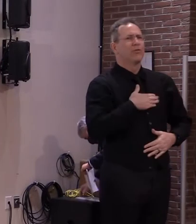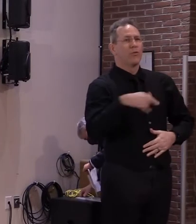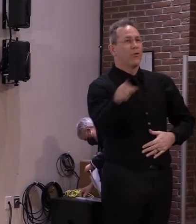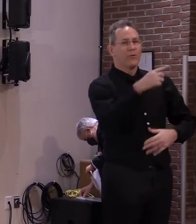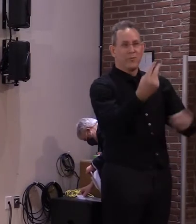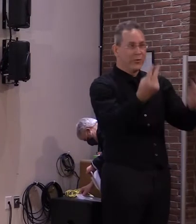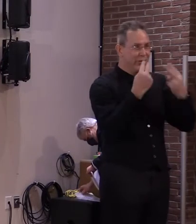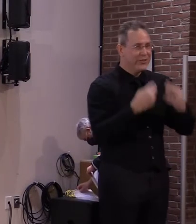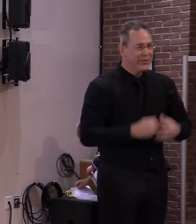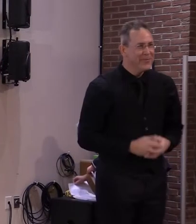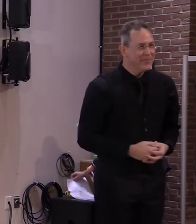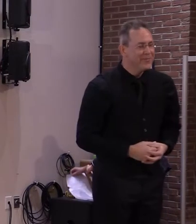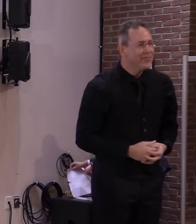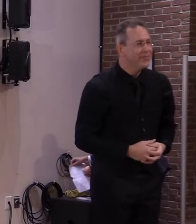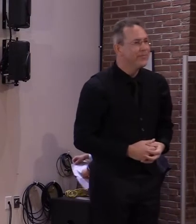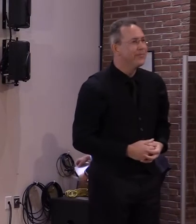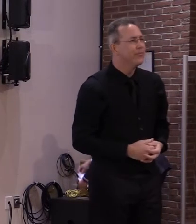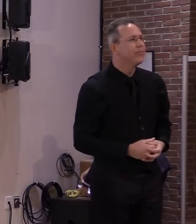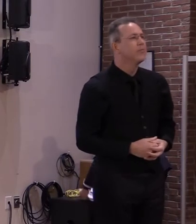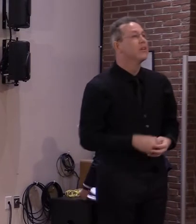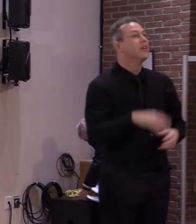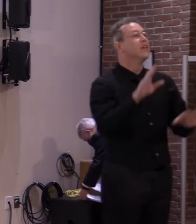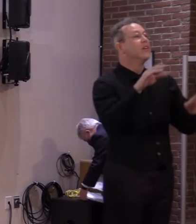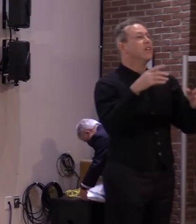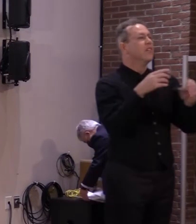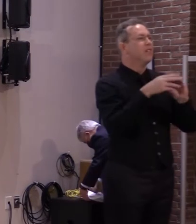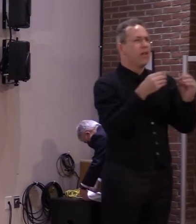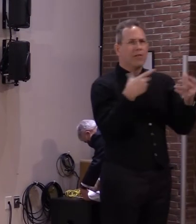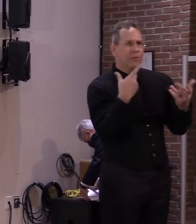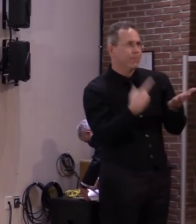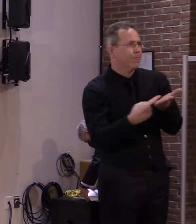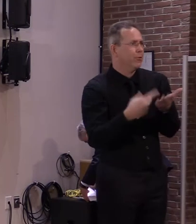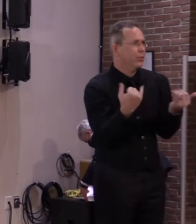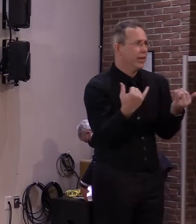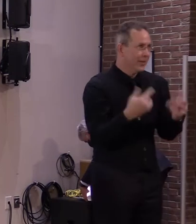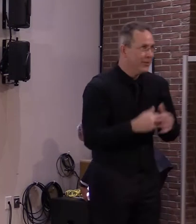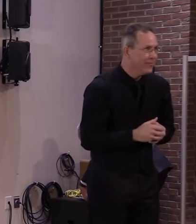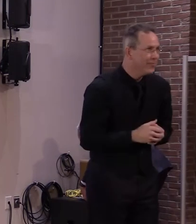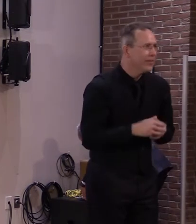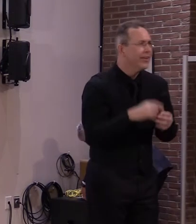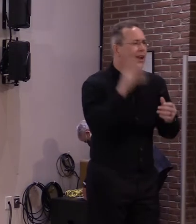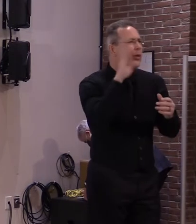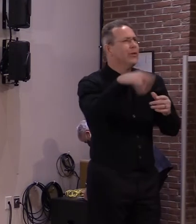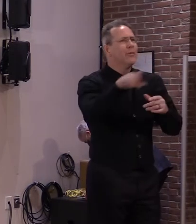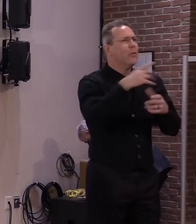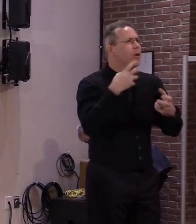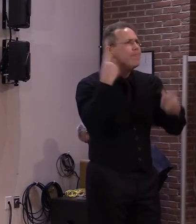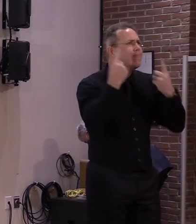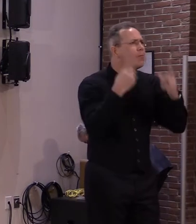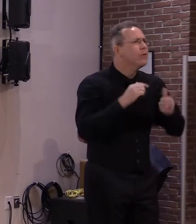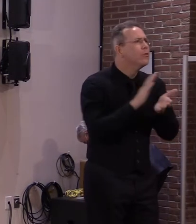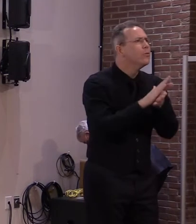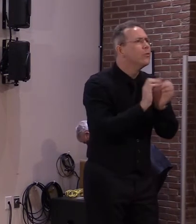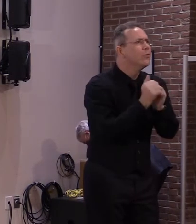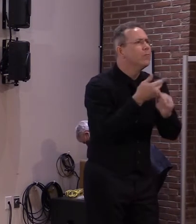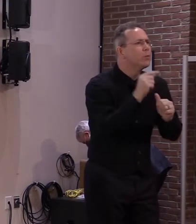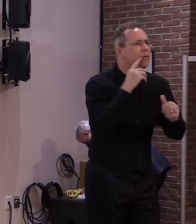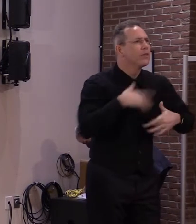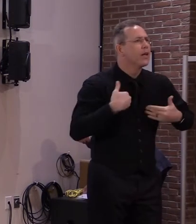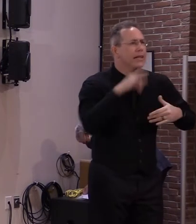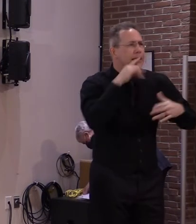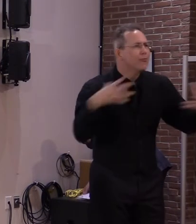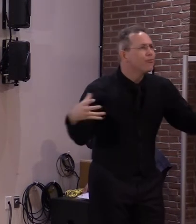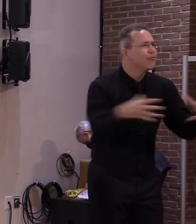first i know many are looking forward to a return of competition for certain school and youth sports admittedly